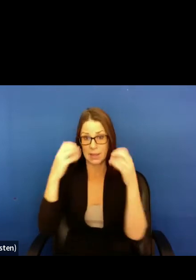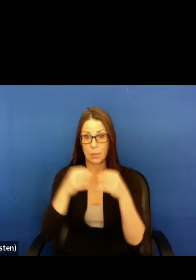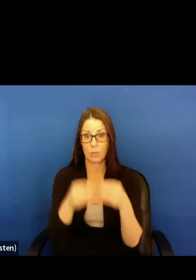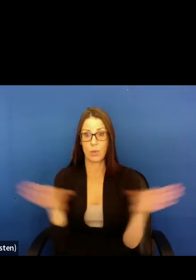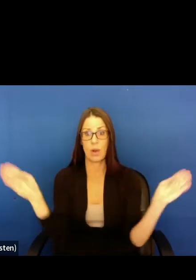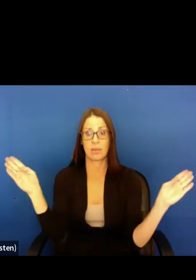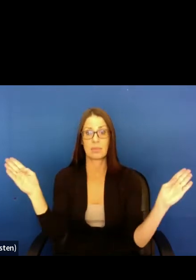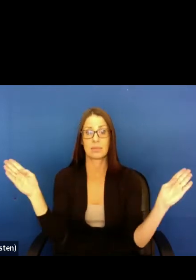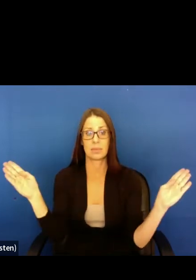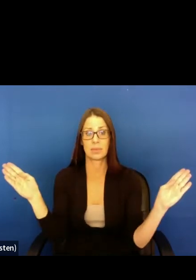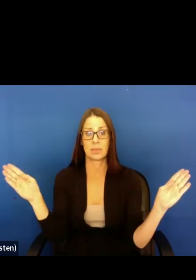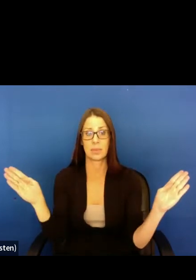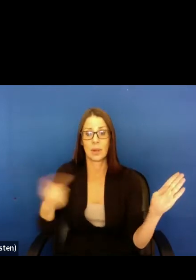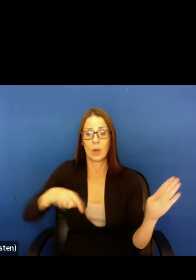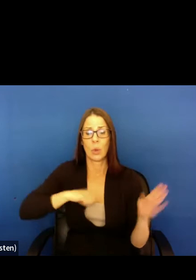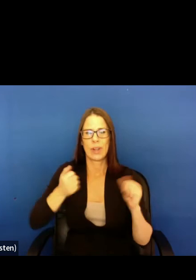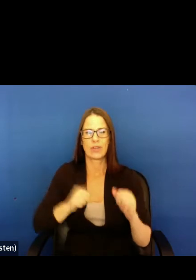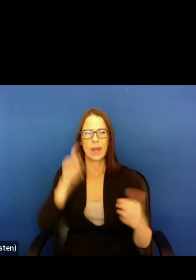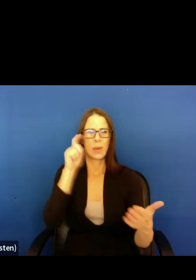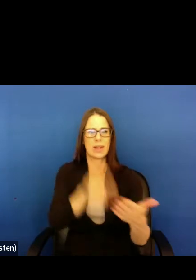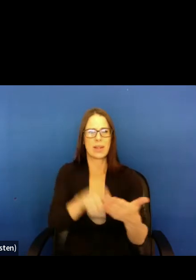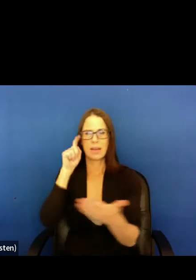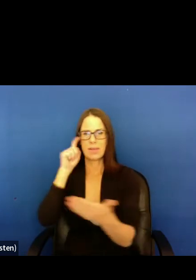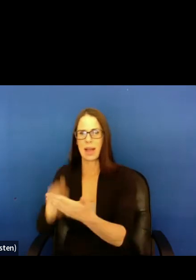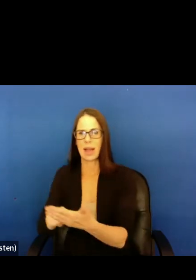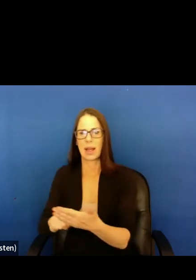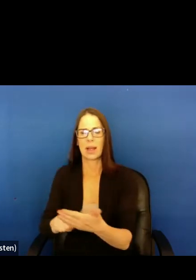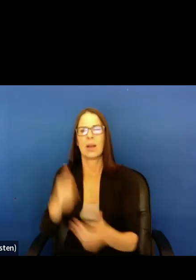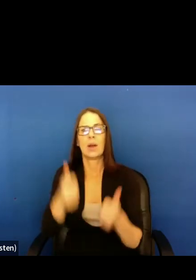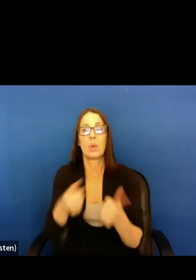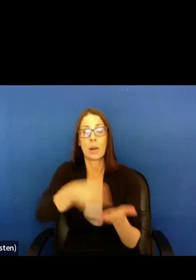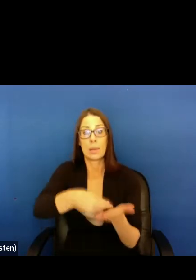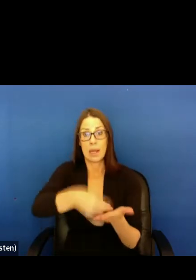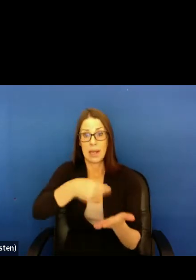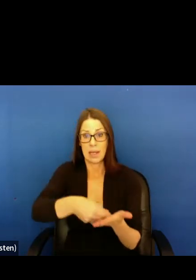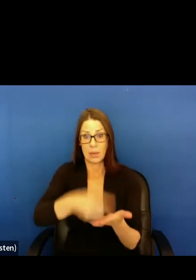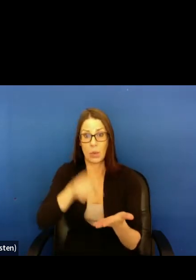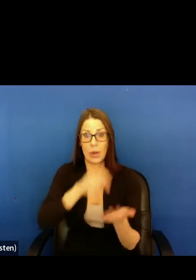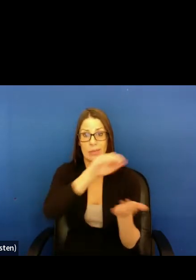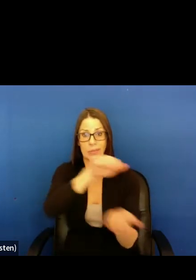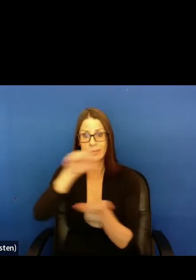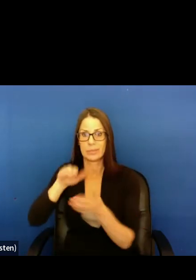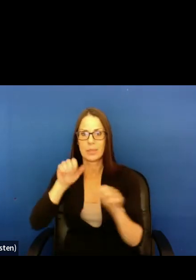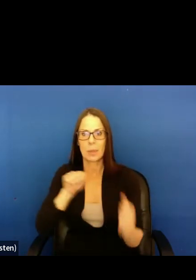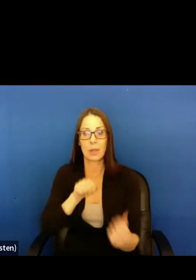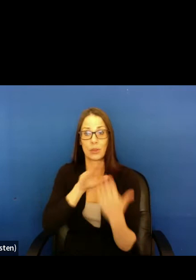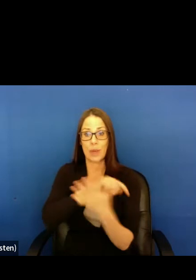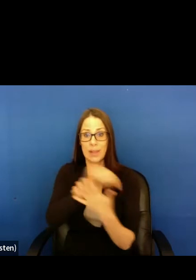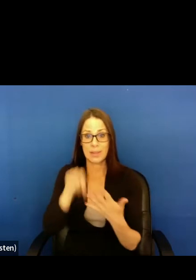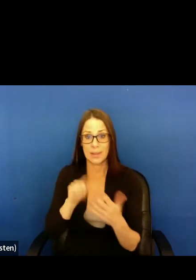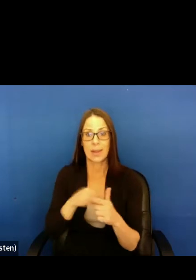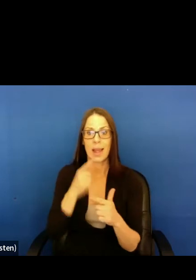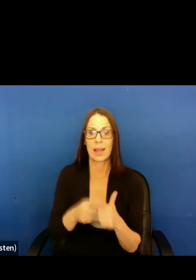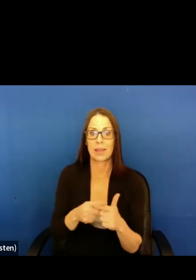We start to try to identify what sort of money we'd have to put in place in order to address those things. And then we bring that to